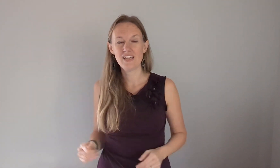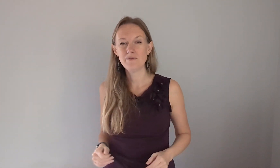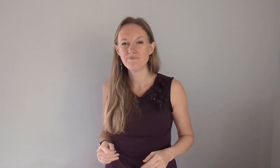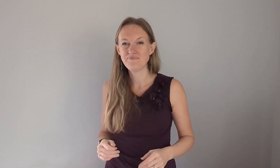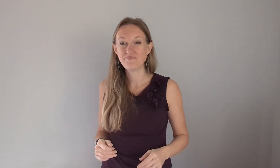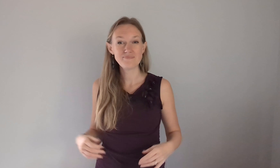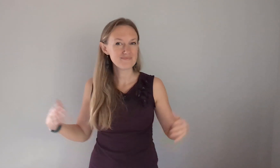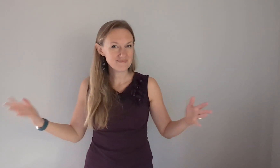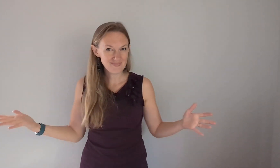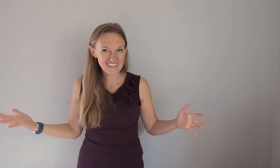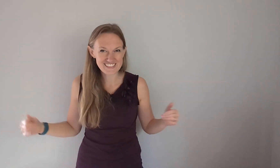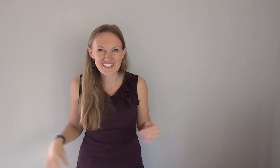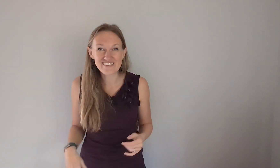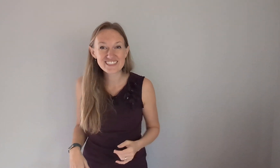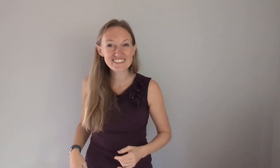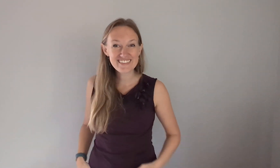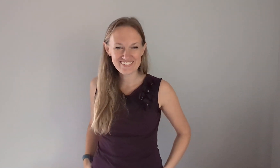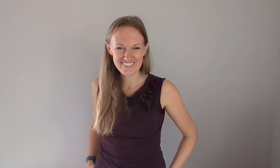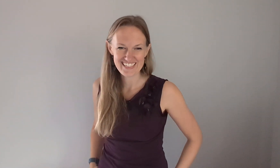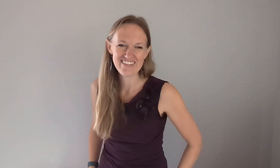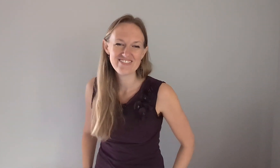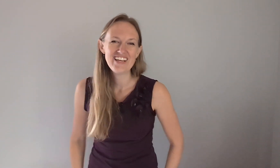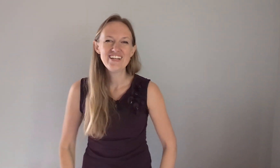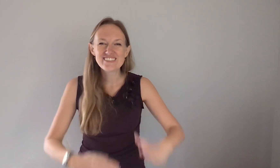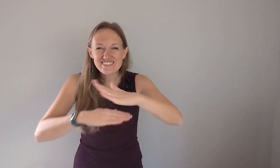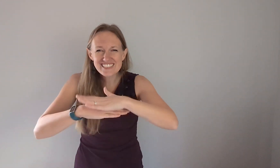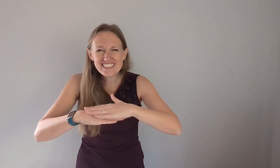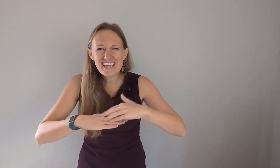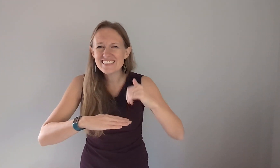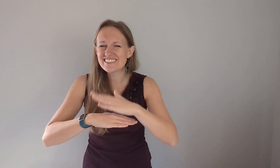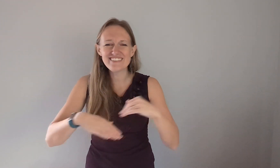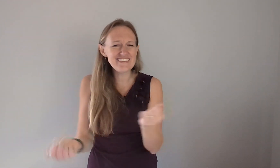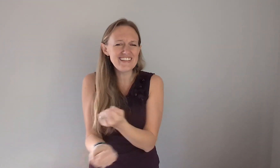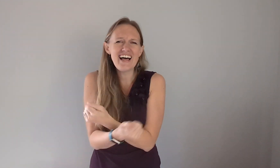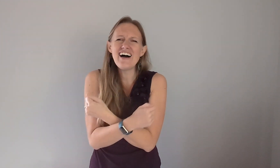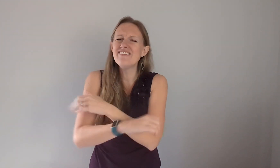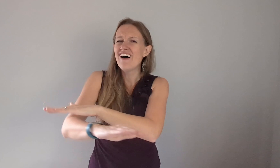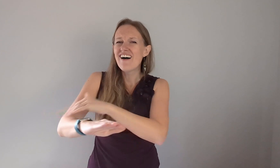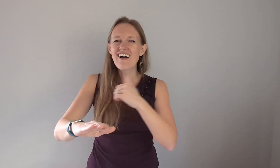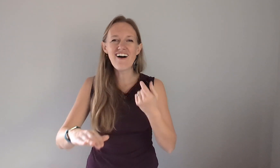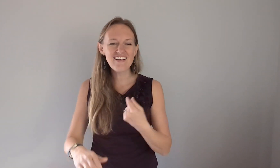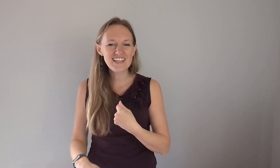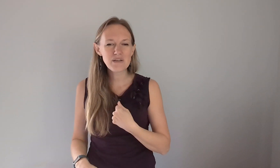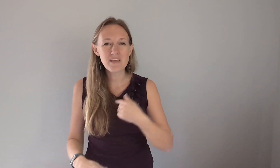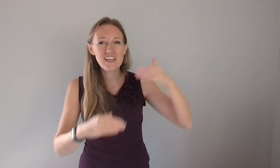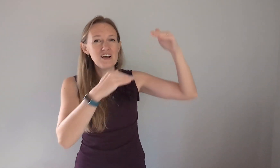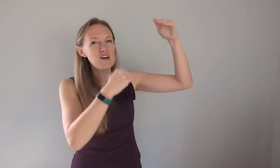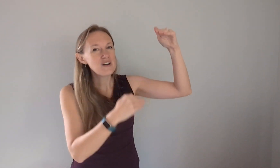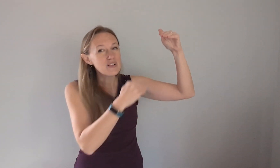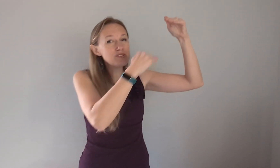okay? Let's try verse 3 from the top. So gentle love calling me